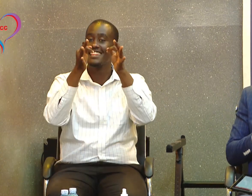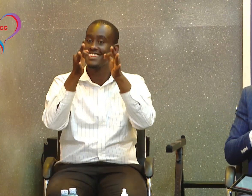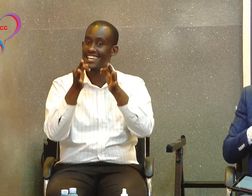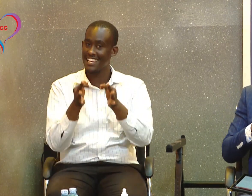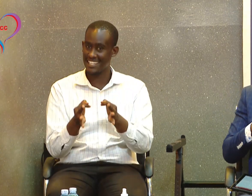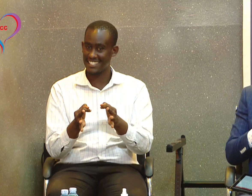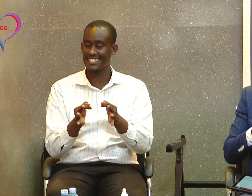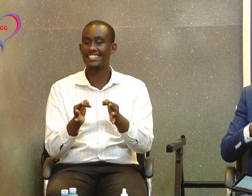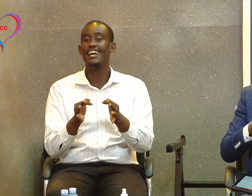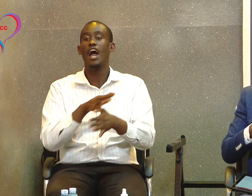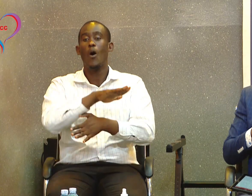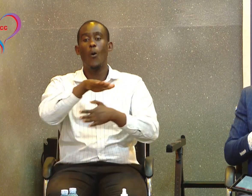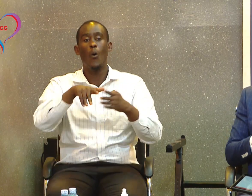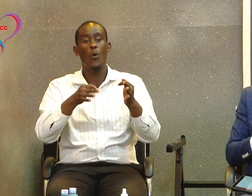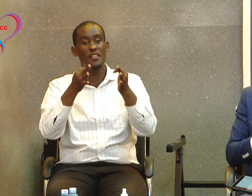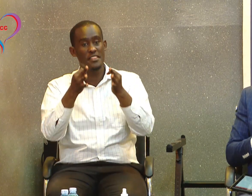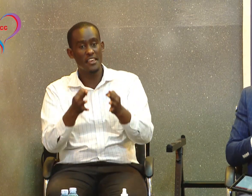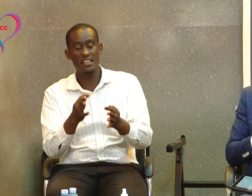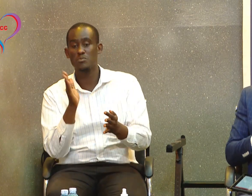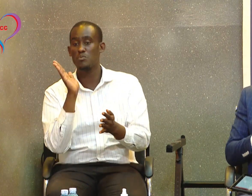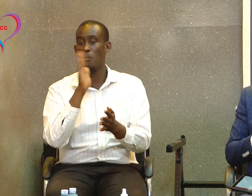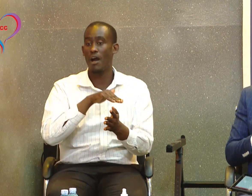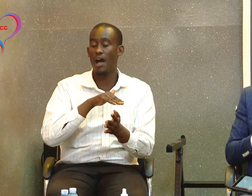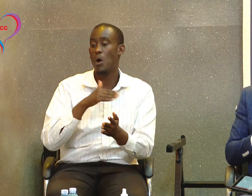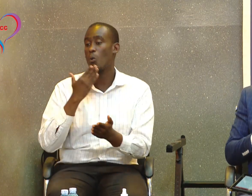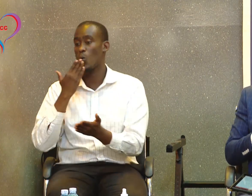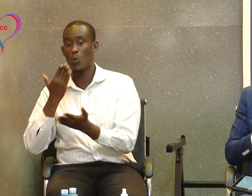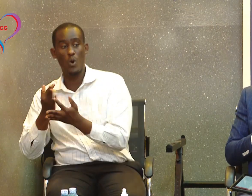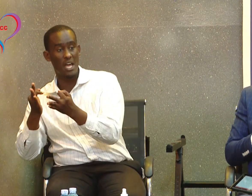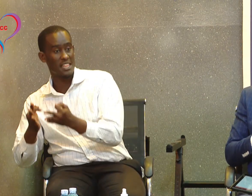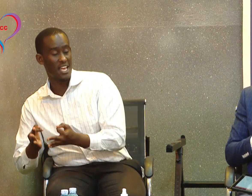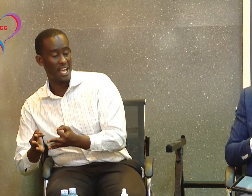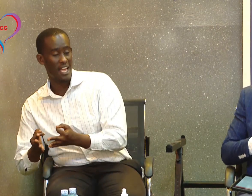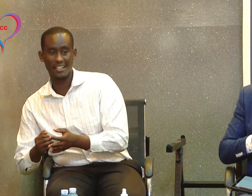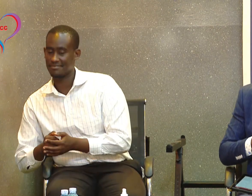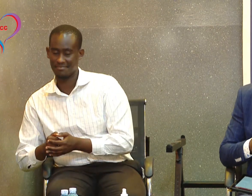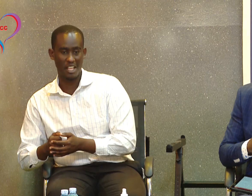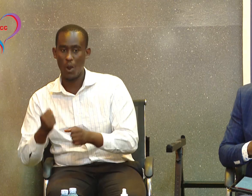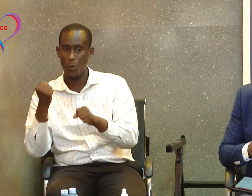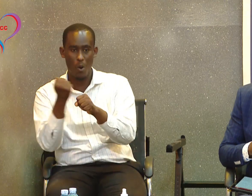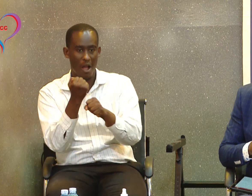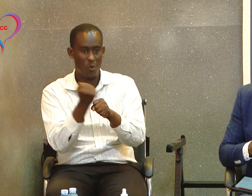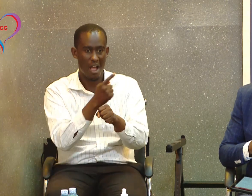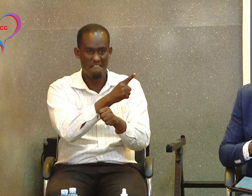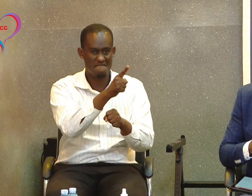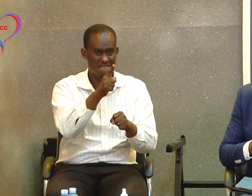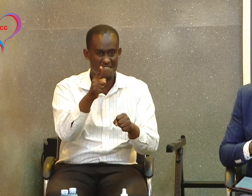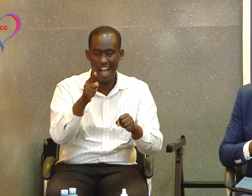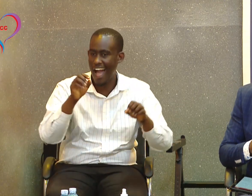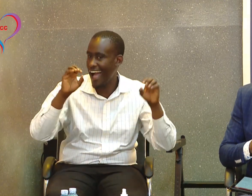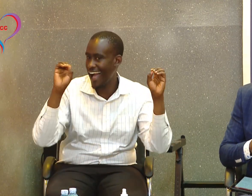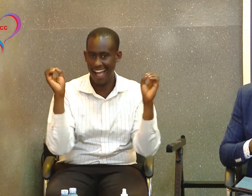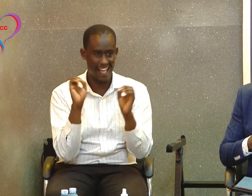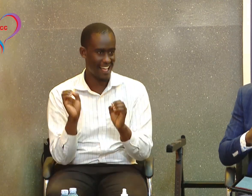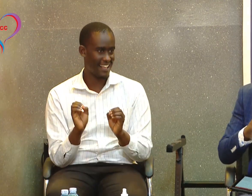Ebintu byonna. Good or bad. Oba birungi oba bibi. They don't work for all of us. Banaye tebikola